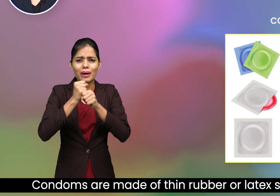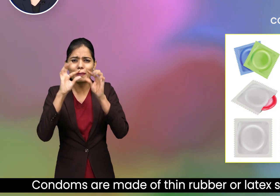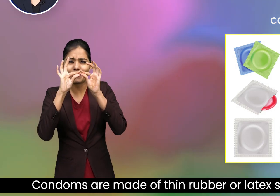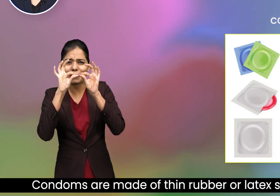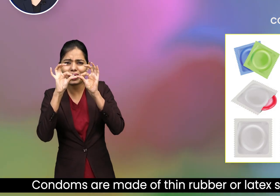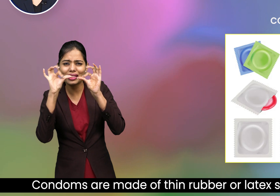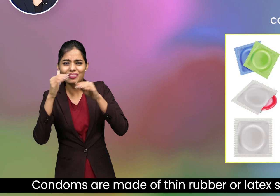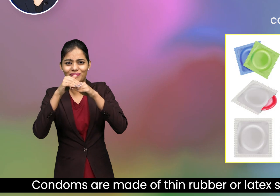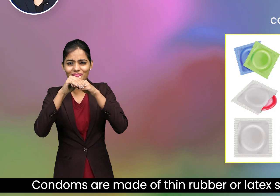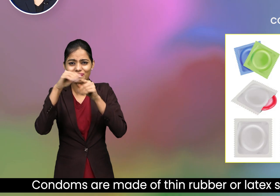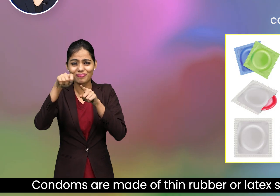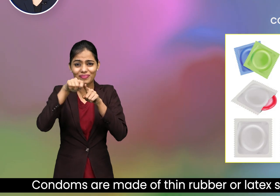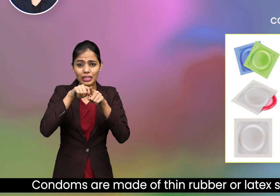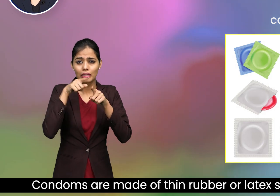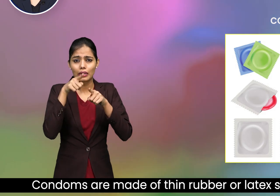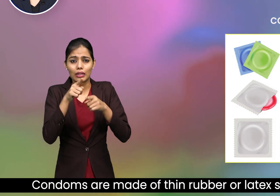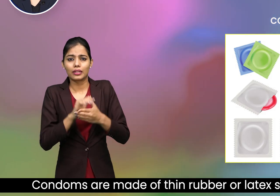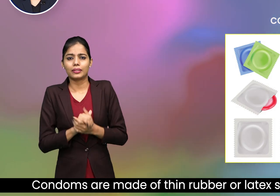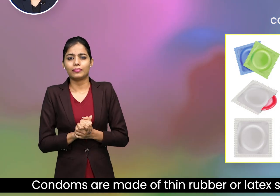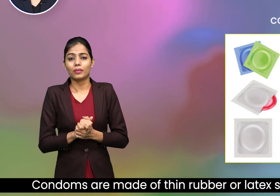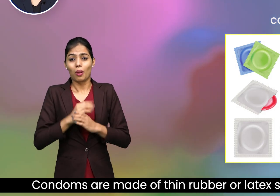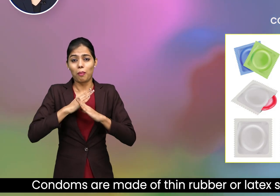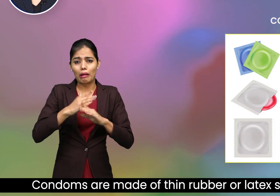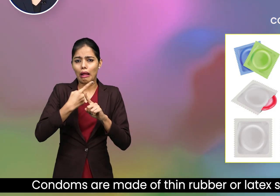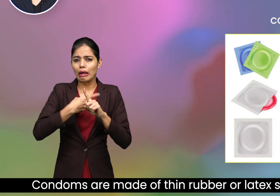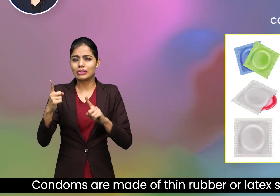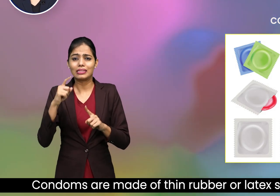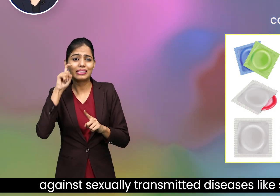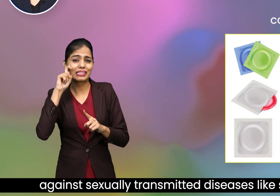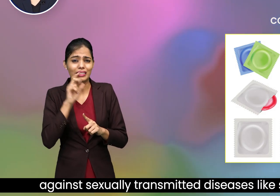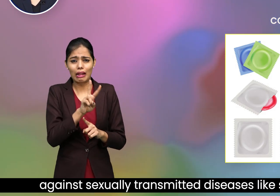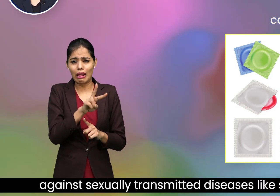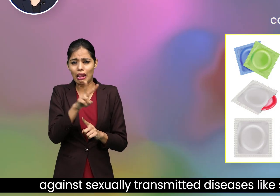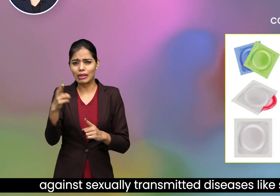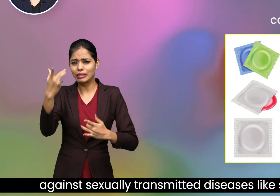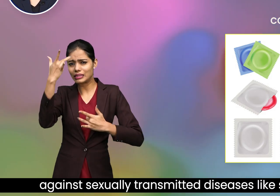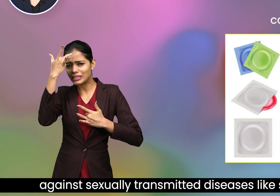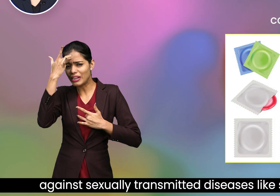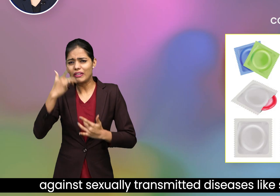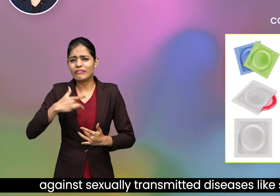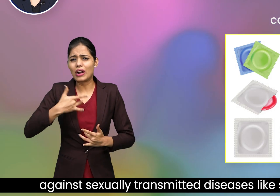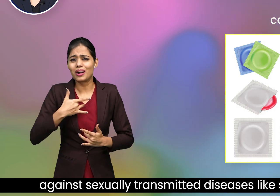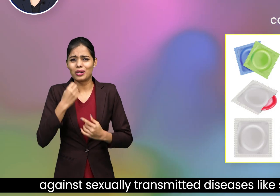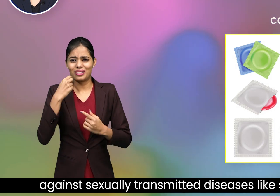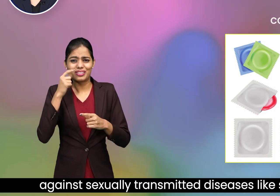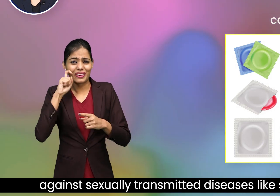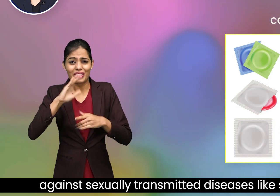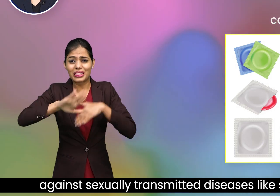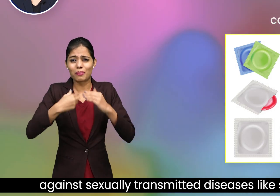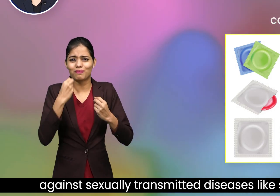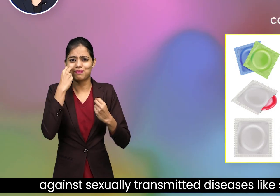Condoms are made of thin rubber or latex sheath and protect against sexually transmitted diseases